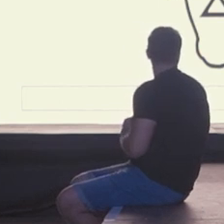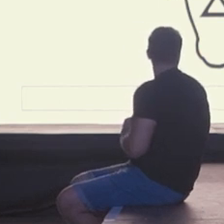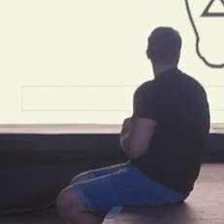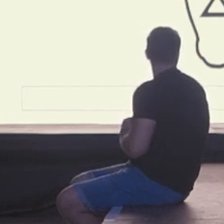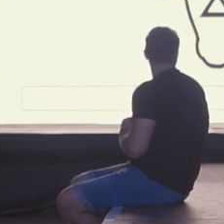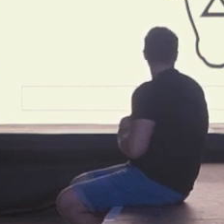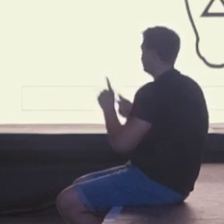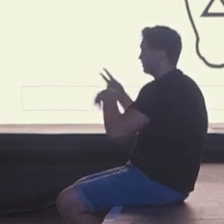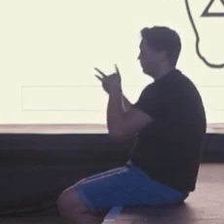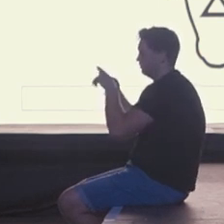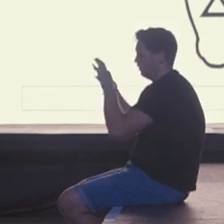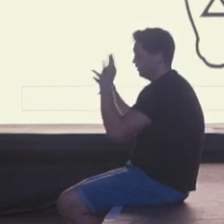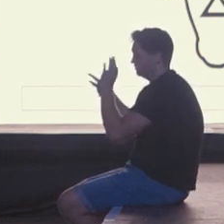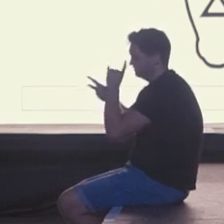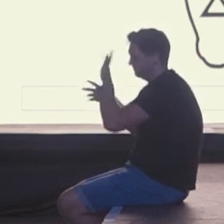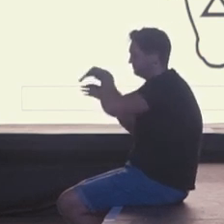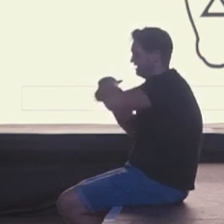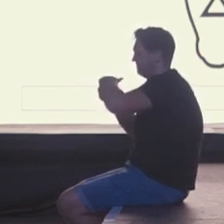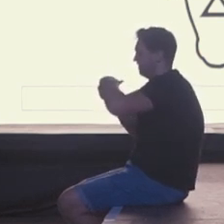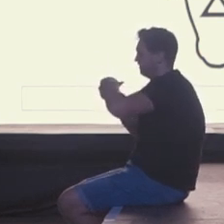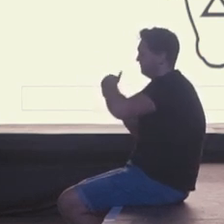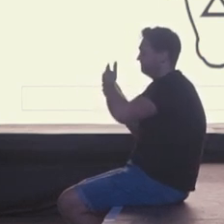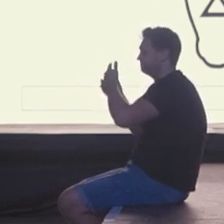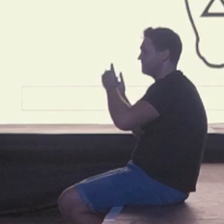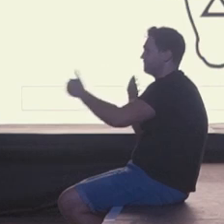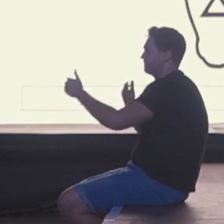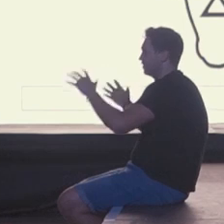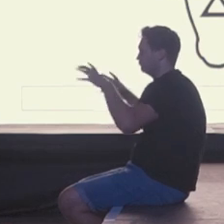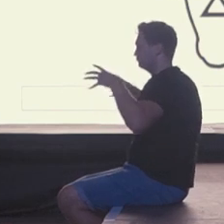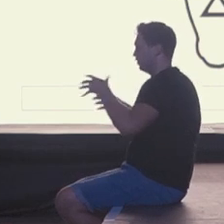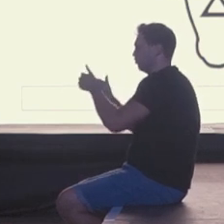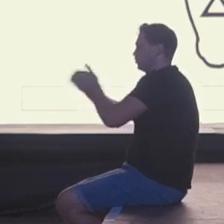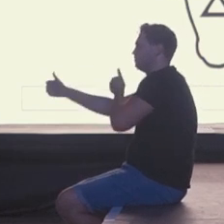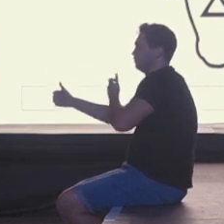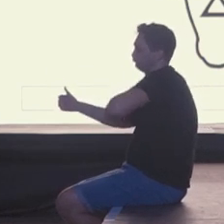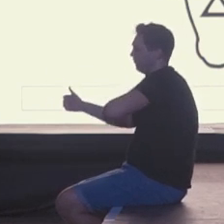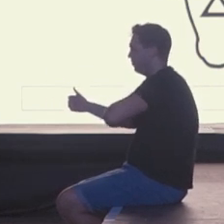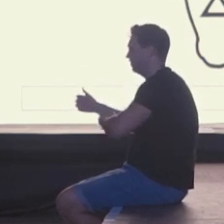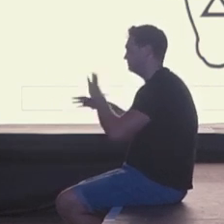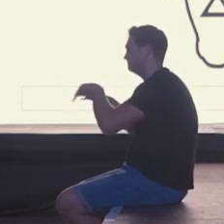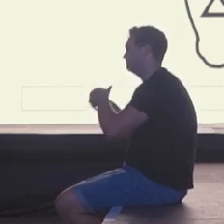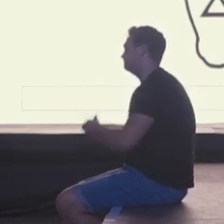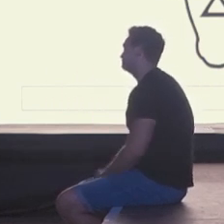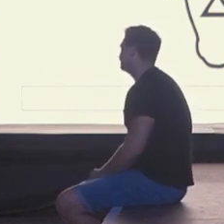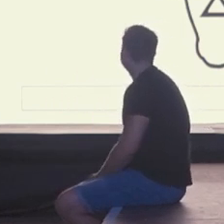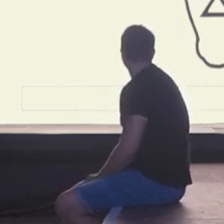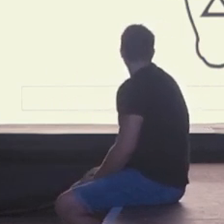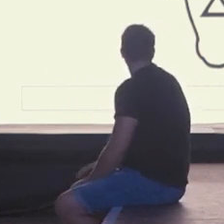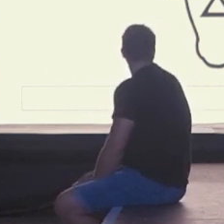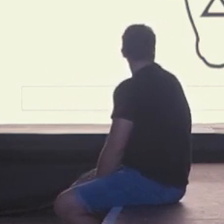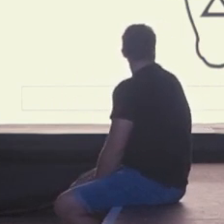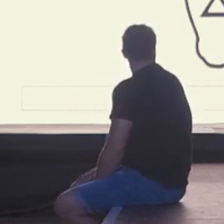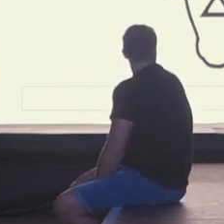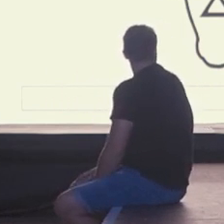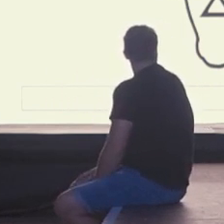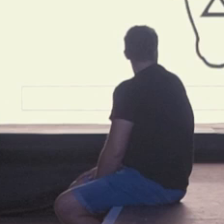avenue. Or like Claudia said, there's loads of remote, like virtual roles you can do as well, whether it's, yeah, loads of stuff. But yeah,